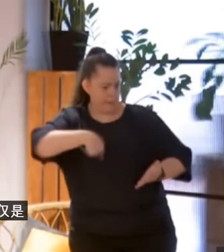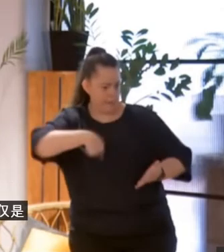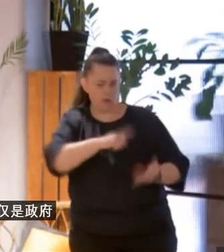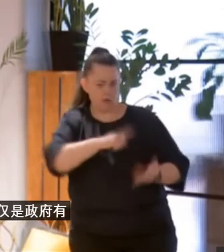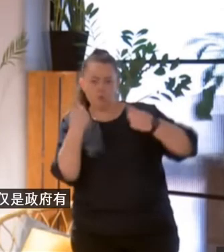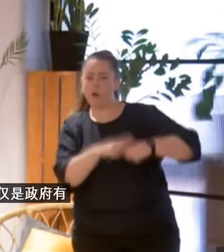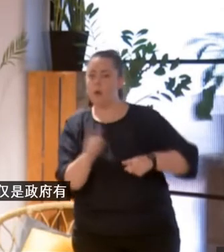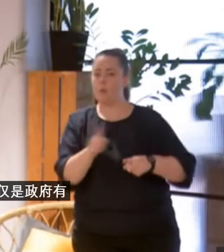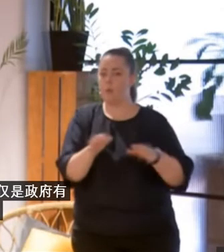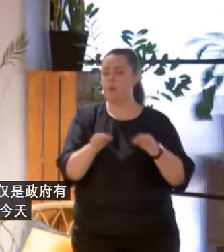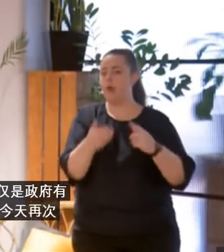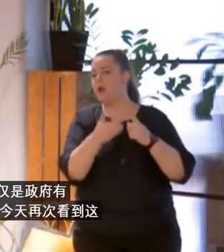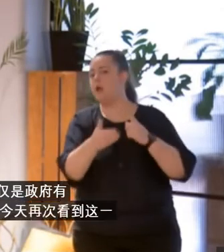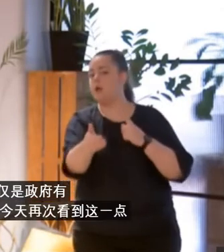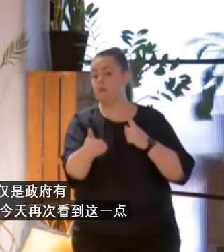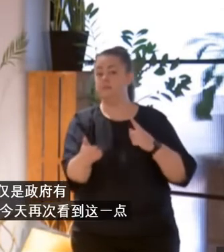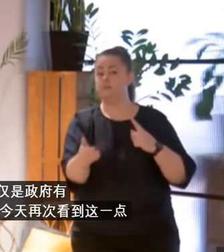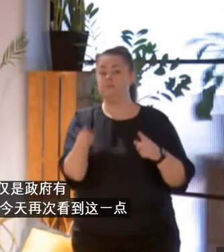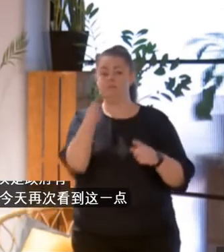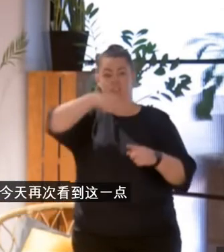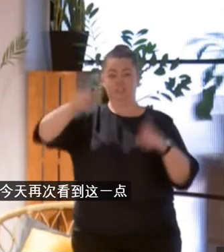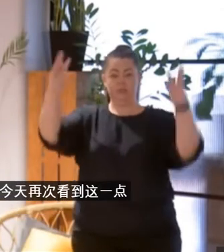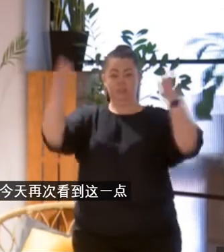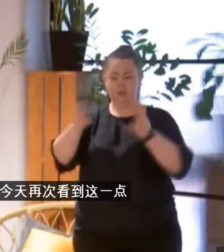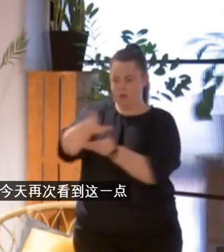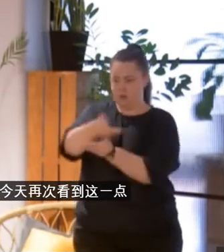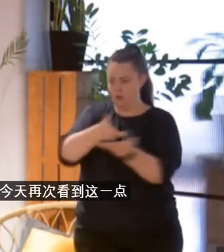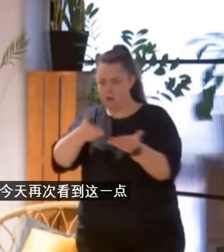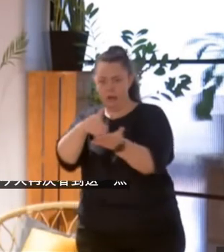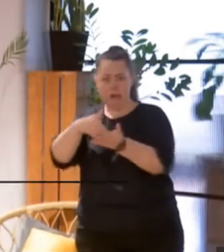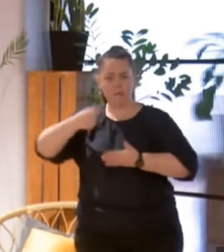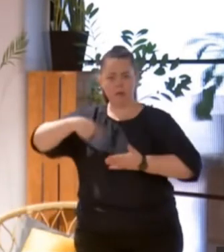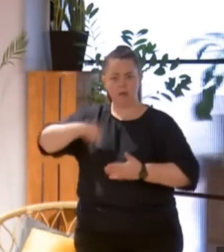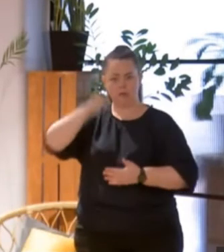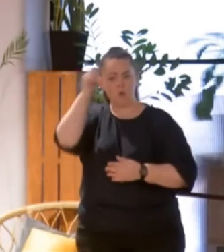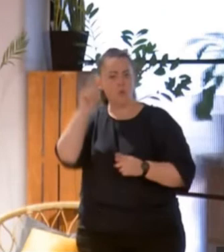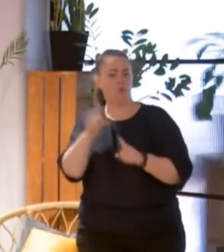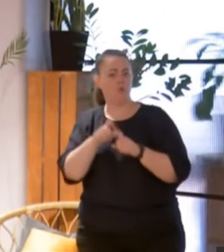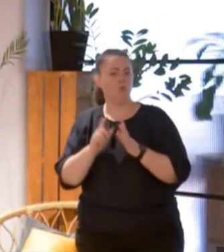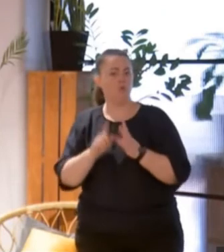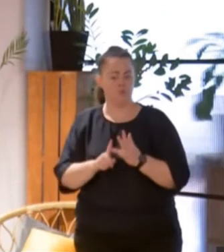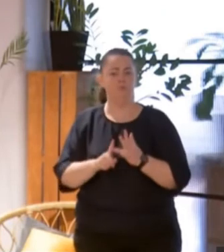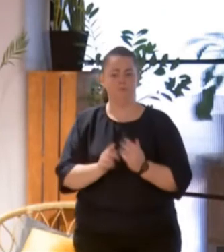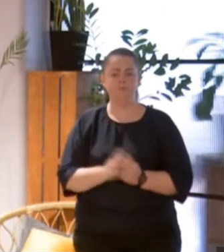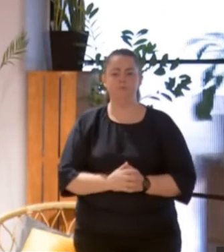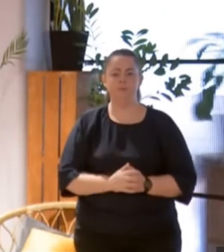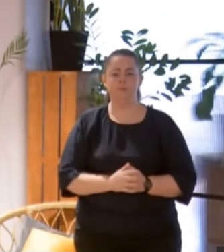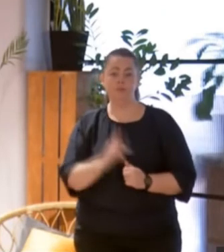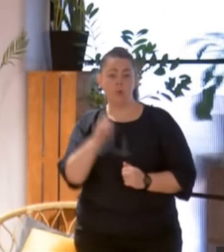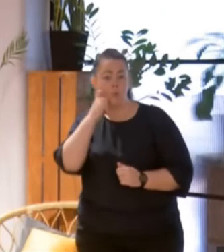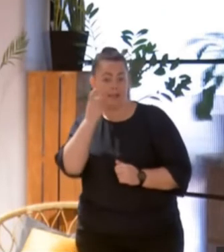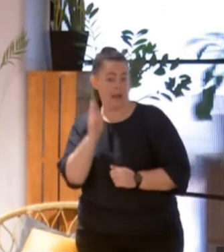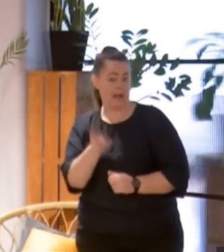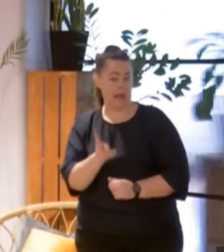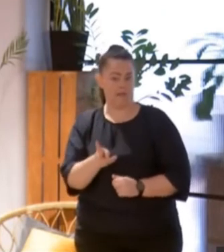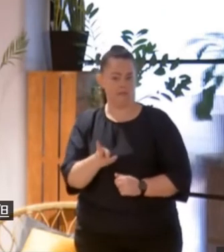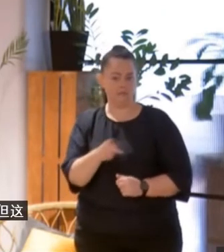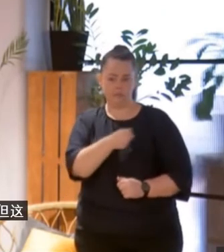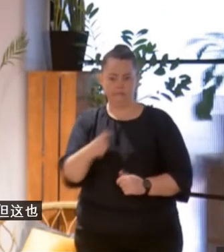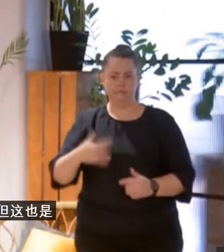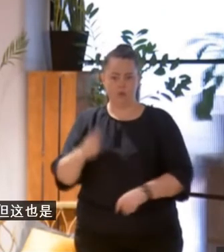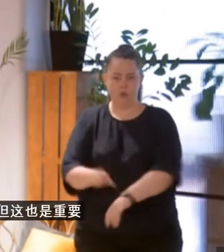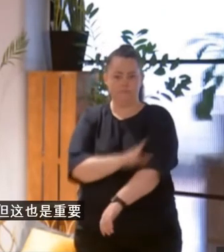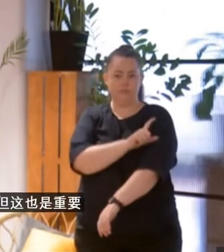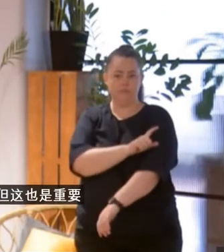just governments that have the best ideas, and we're seeing that today when I speak about the Women's Economic Opportunity Review. And governments play a